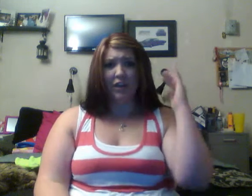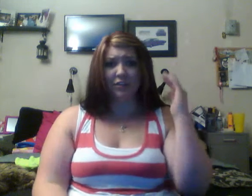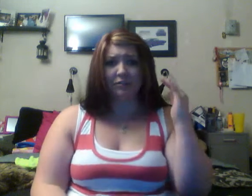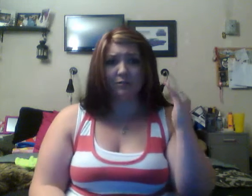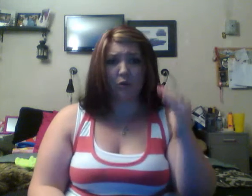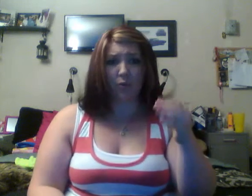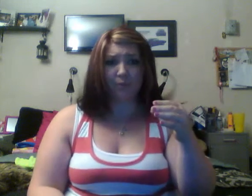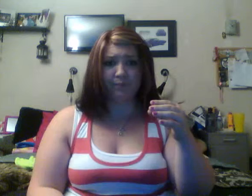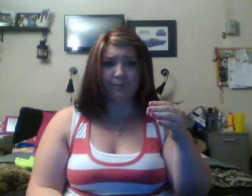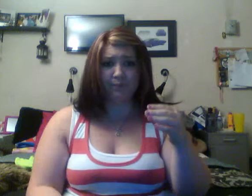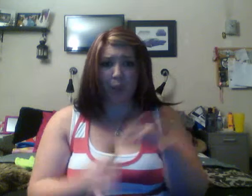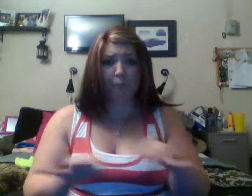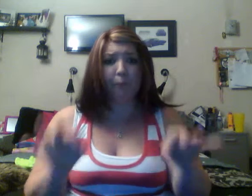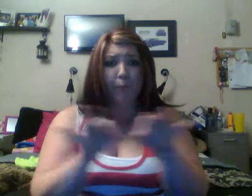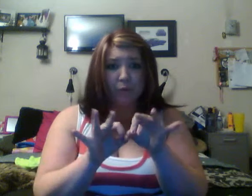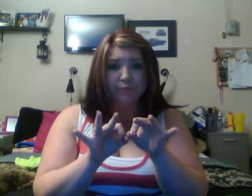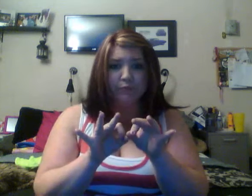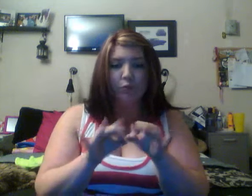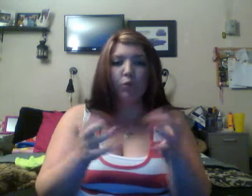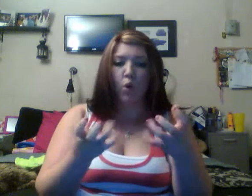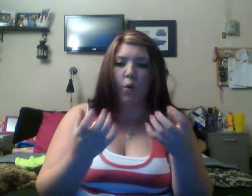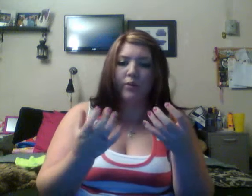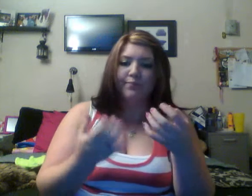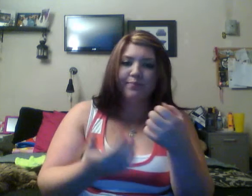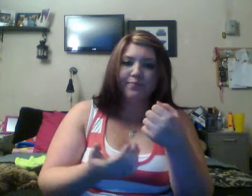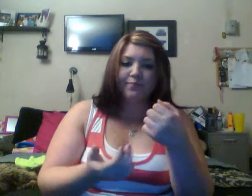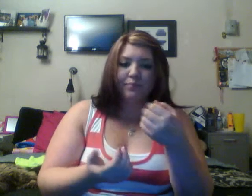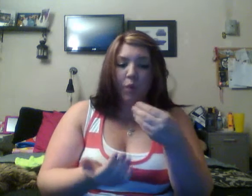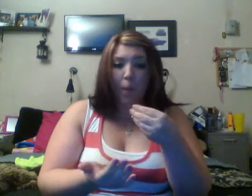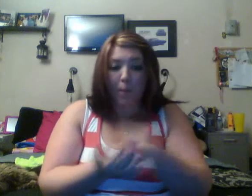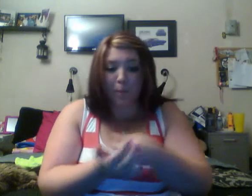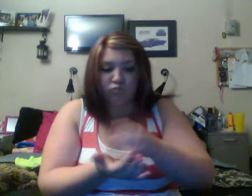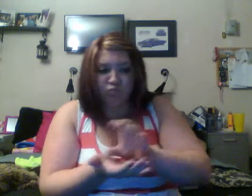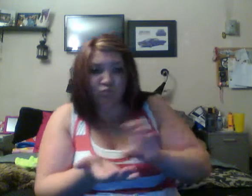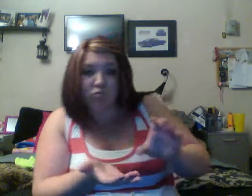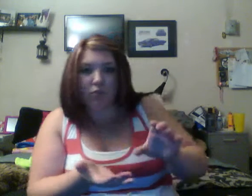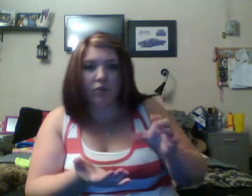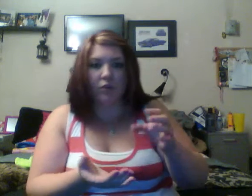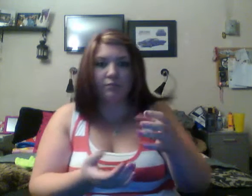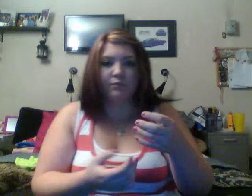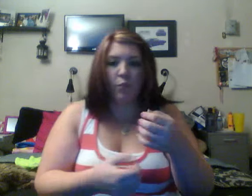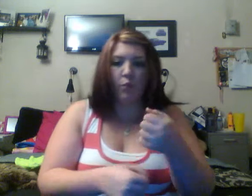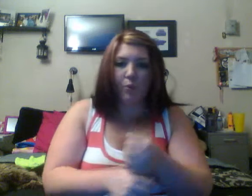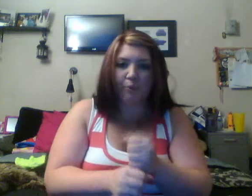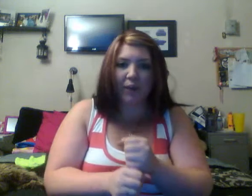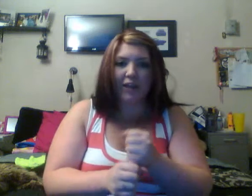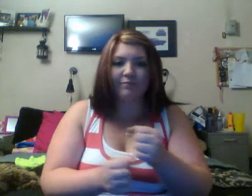money, you wanted to make something that everybody would buy. John not only was a glover, and a very good one, he was known as a,